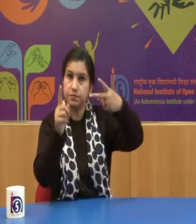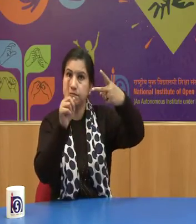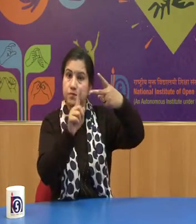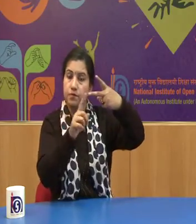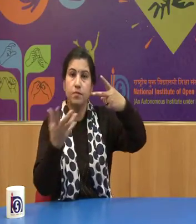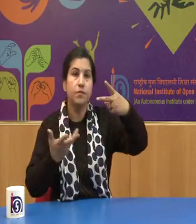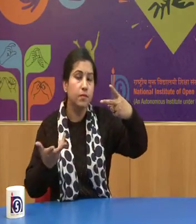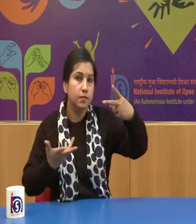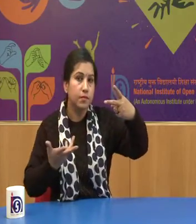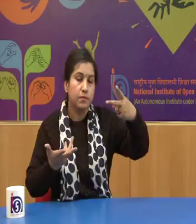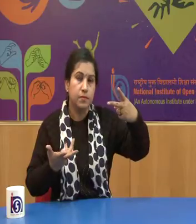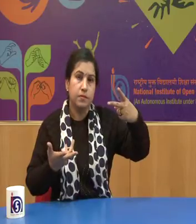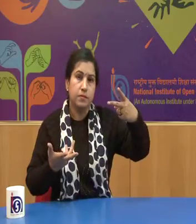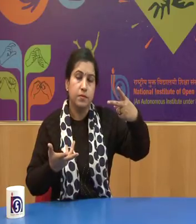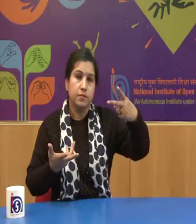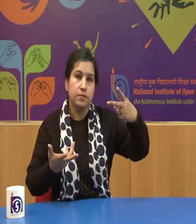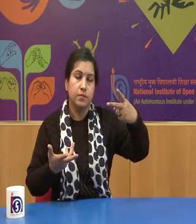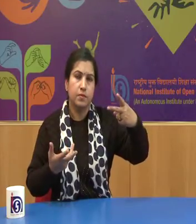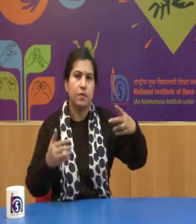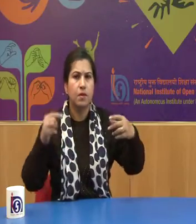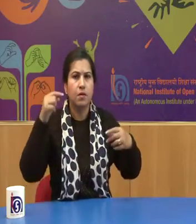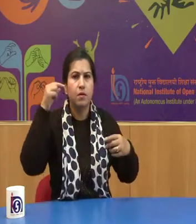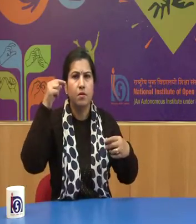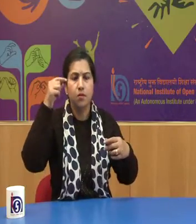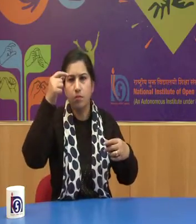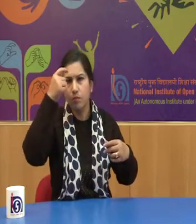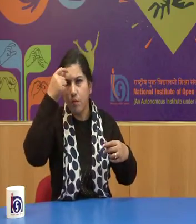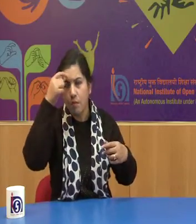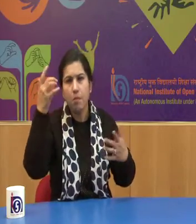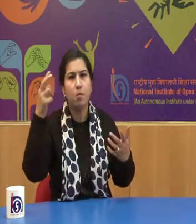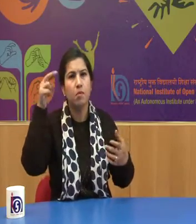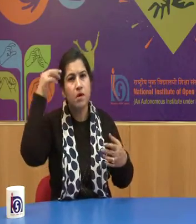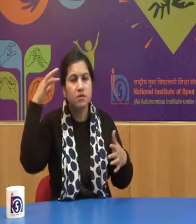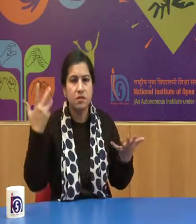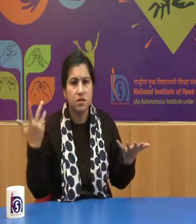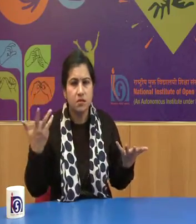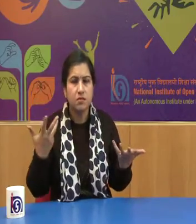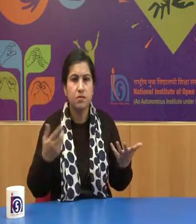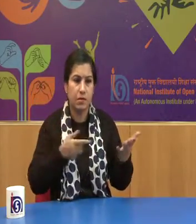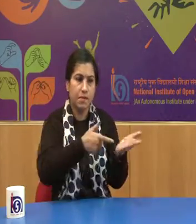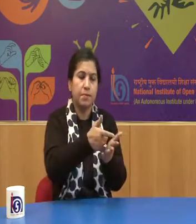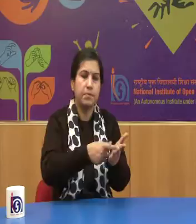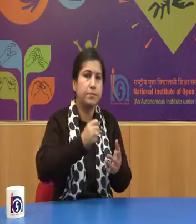Second, we discussed about the causes that led to the beginning of peasant revolts in India.